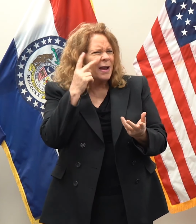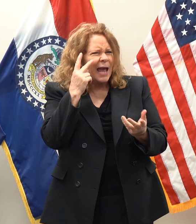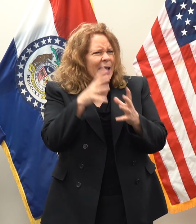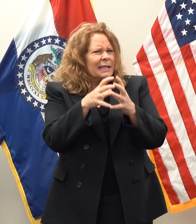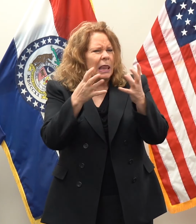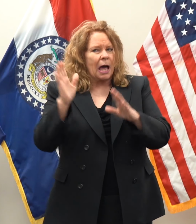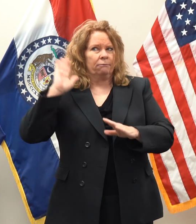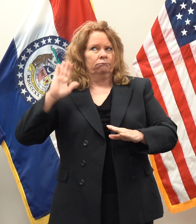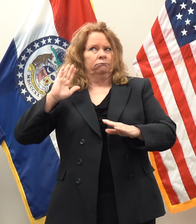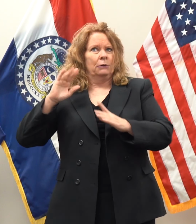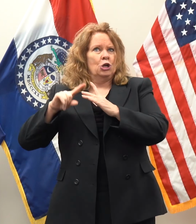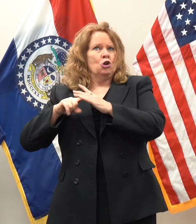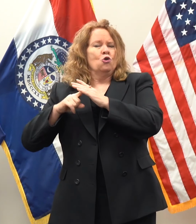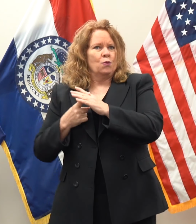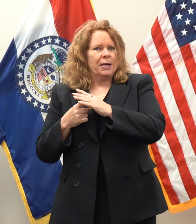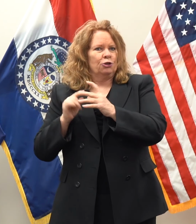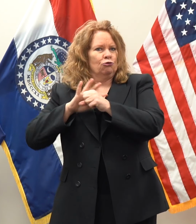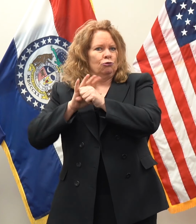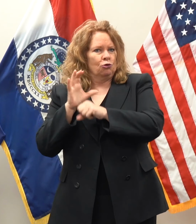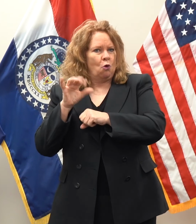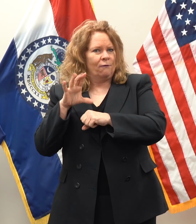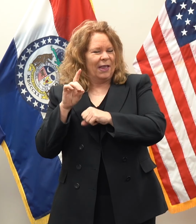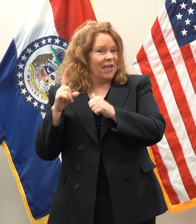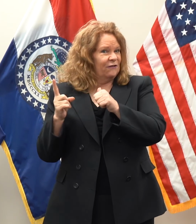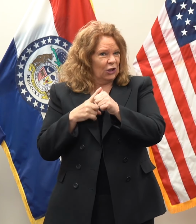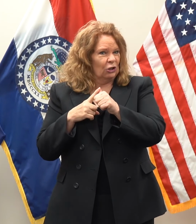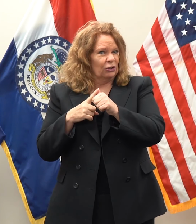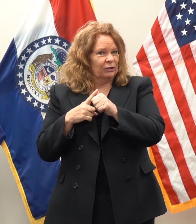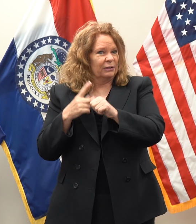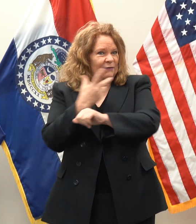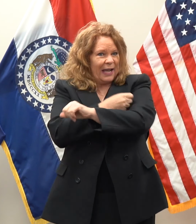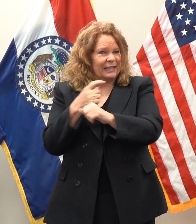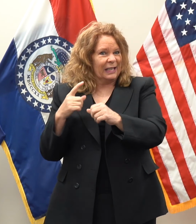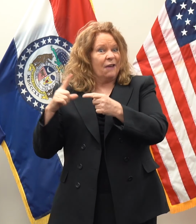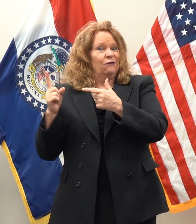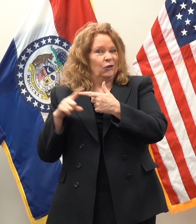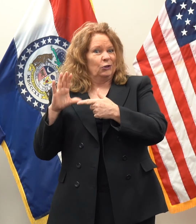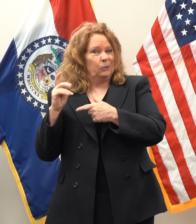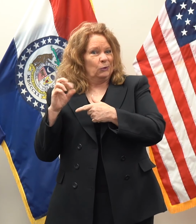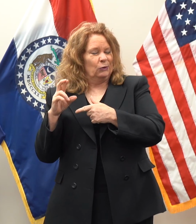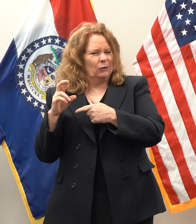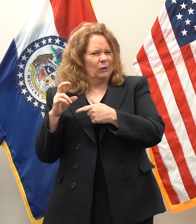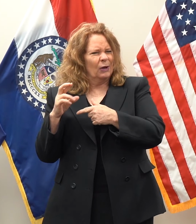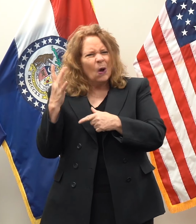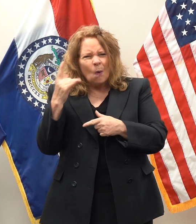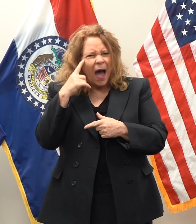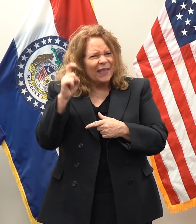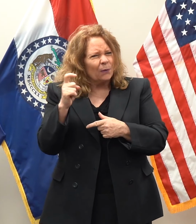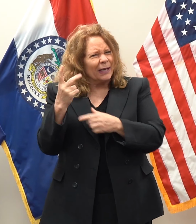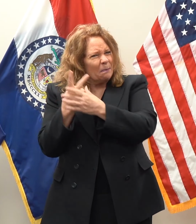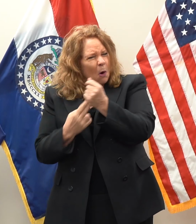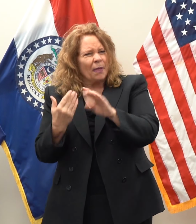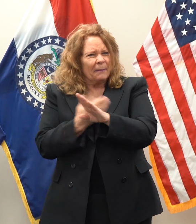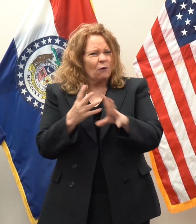the original strain that the original vaccination and the booster targeted. Why do we think we still need those two